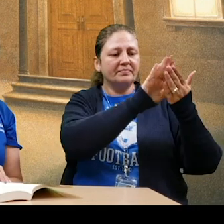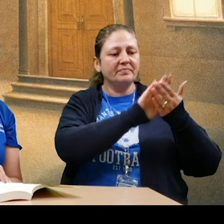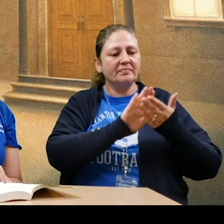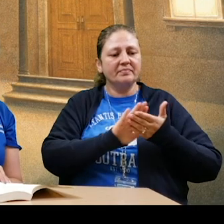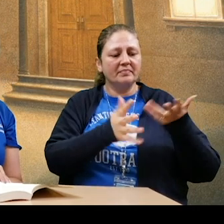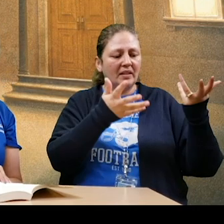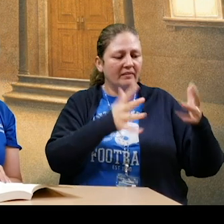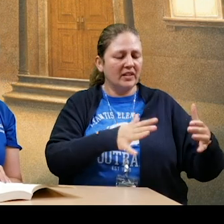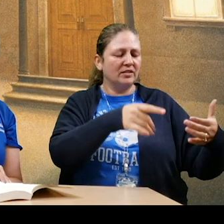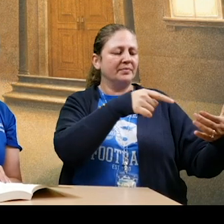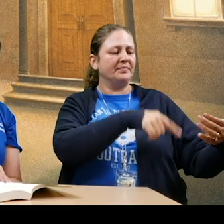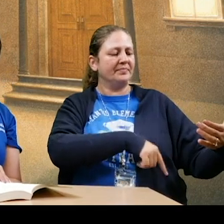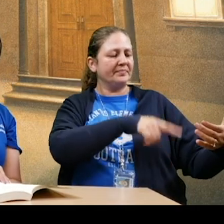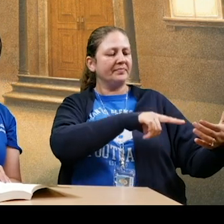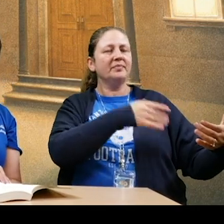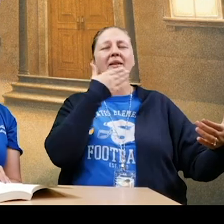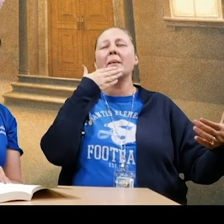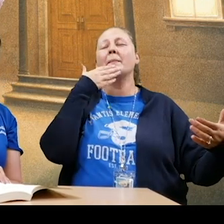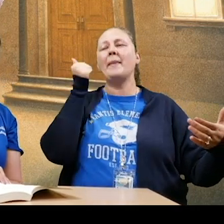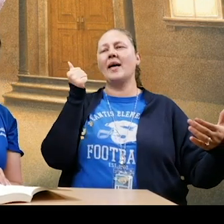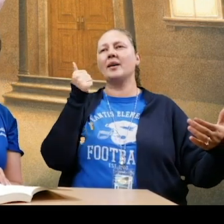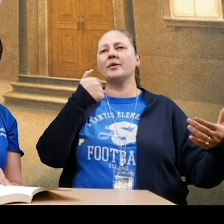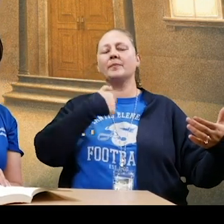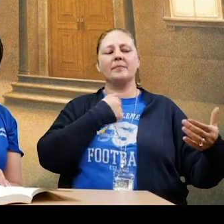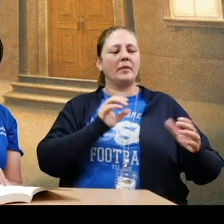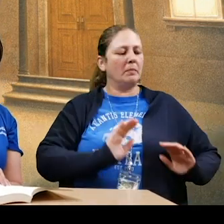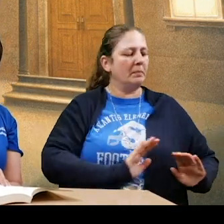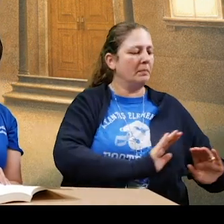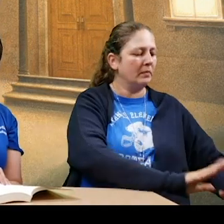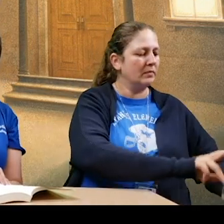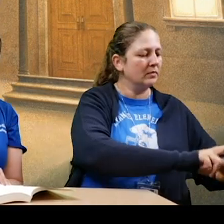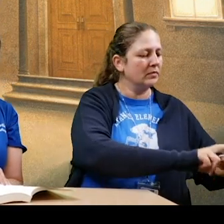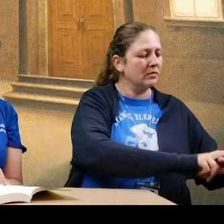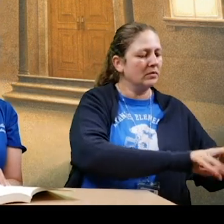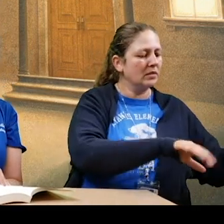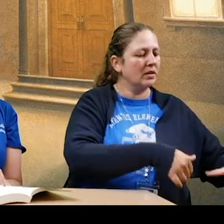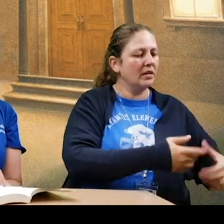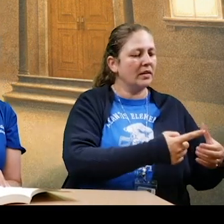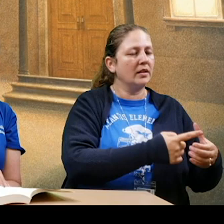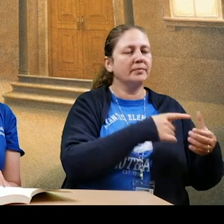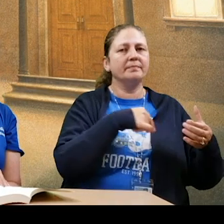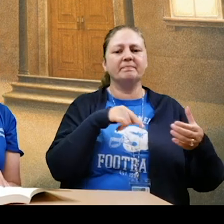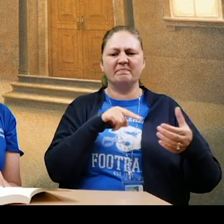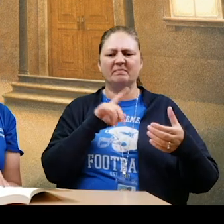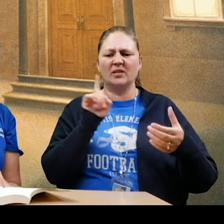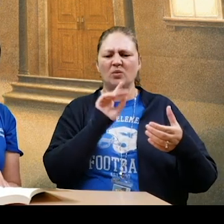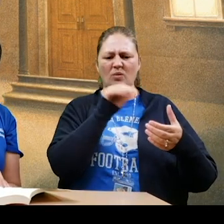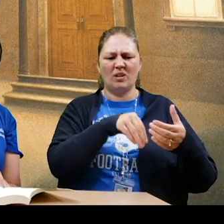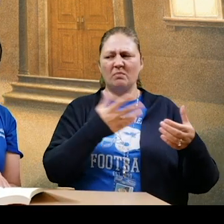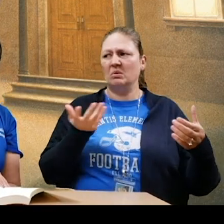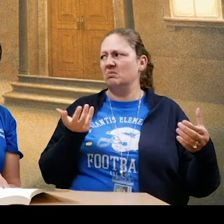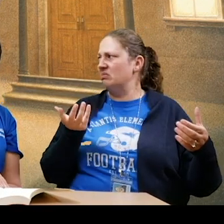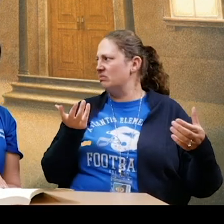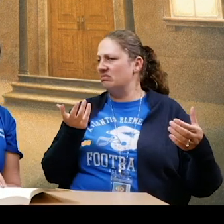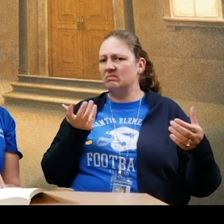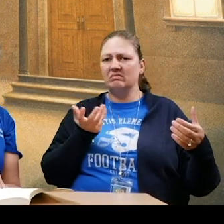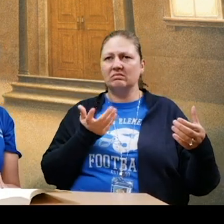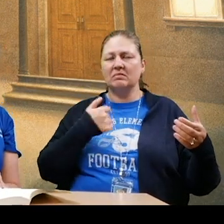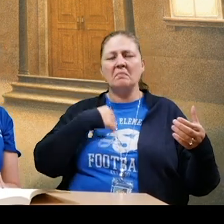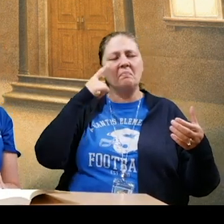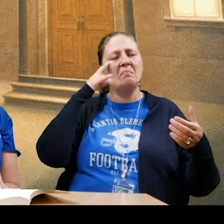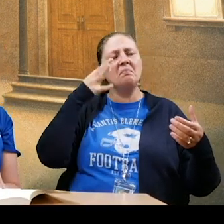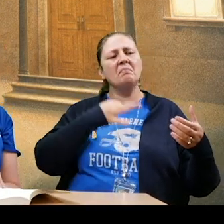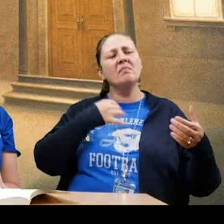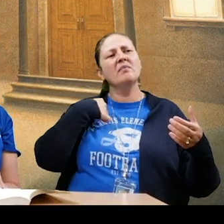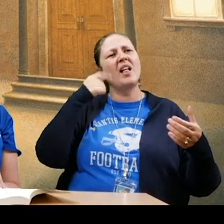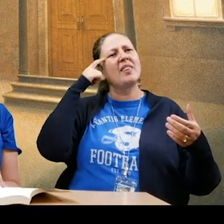When she was done, she put the dining room chair back at the table, and uncertain about exactly where Edward belonged, she finally decided